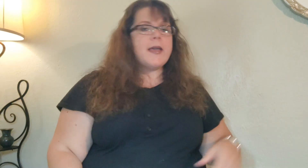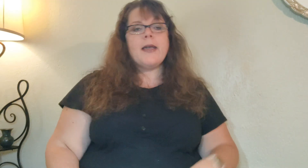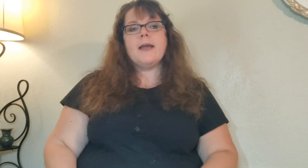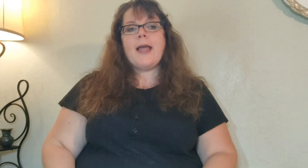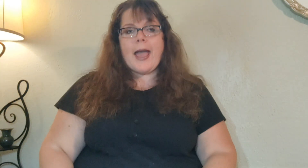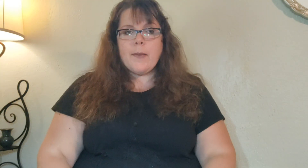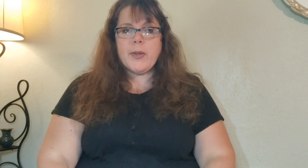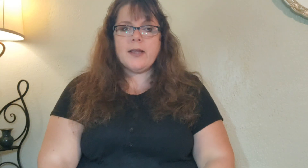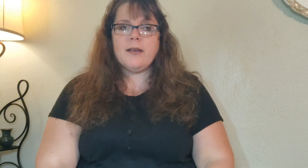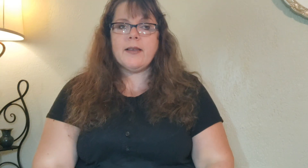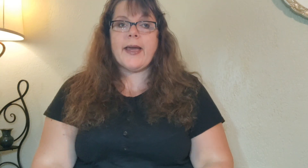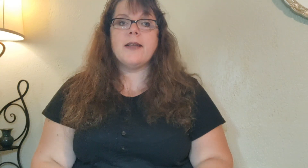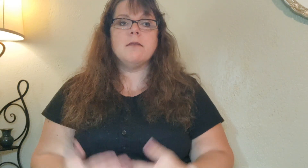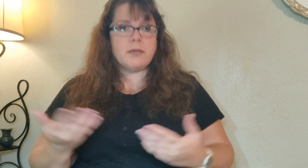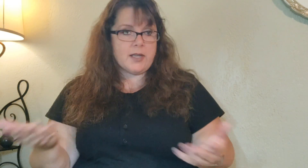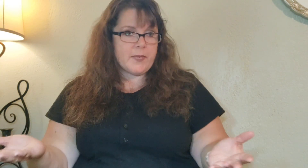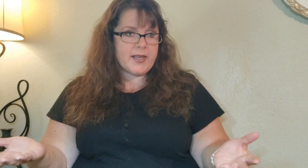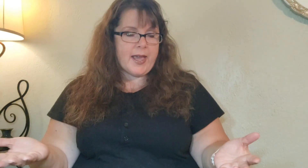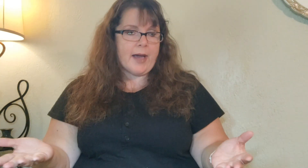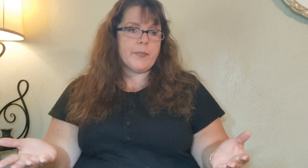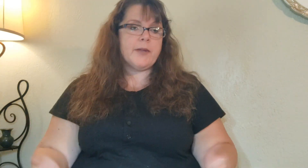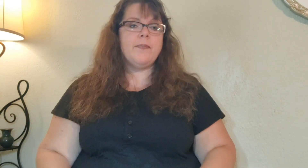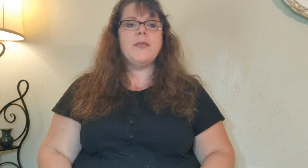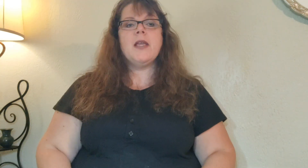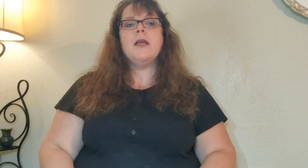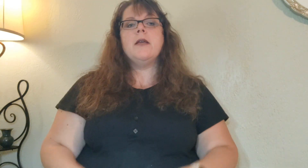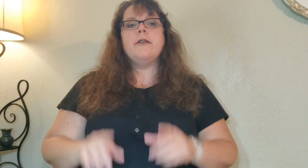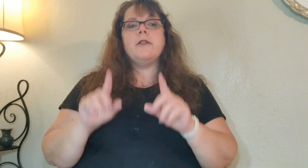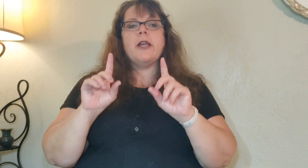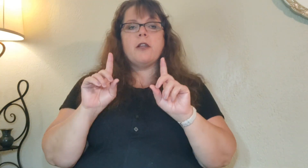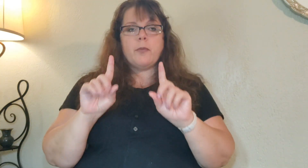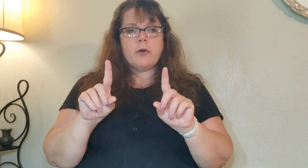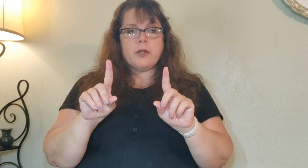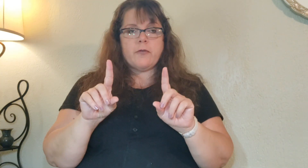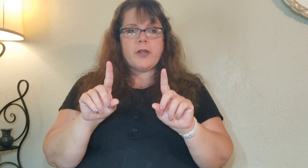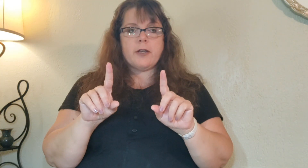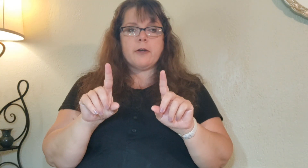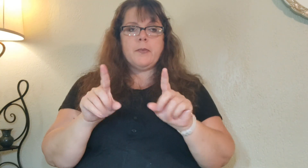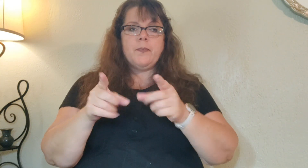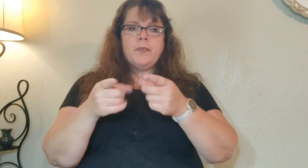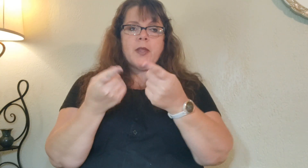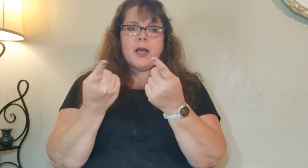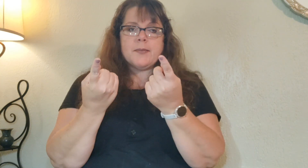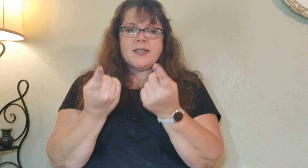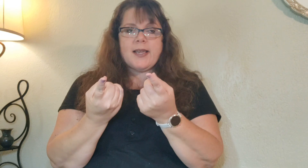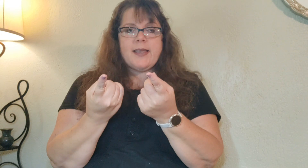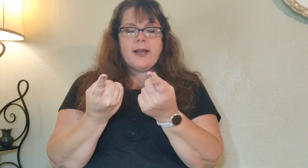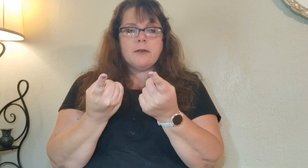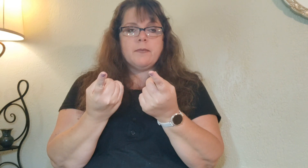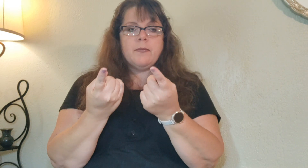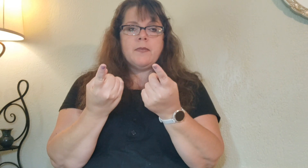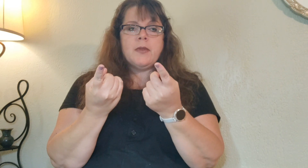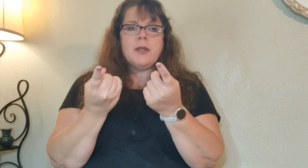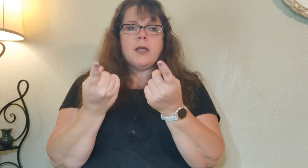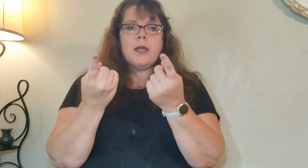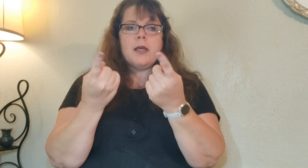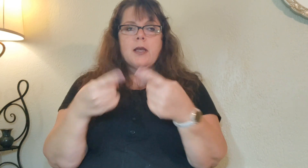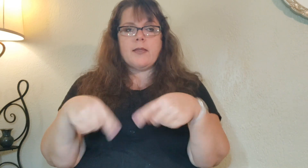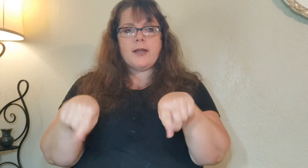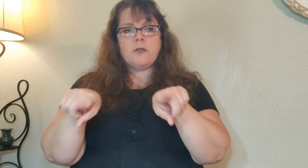And happen, like something happened, you take your pointer finger upside down and then